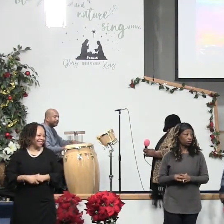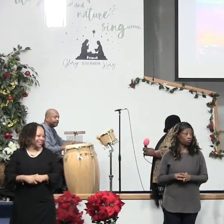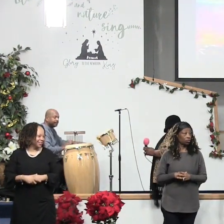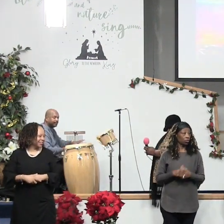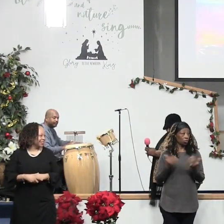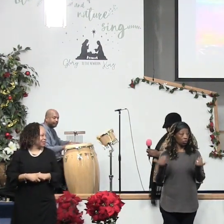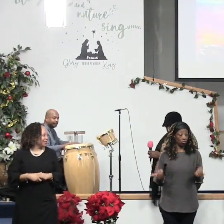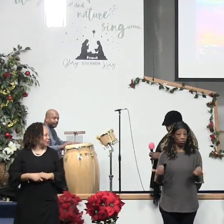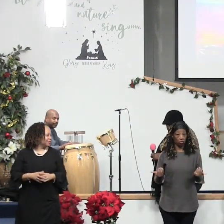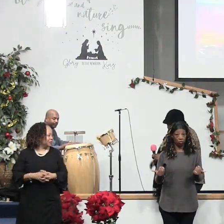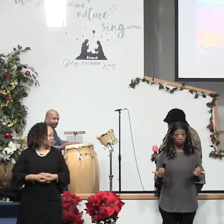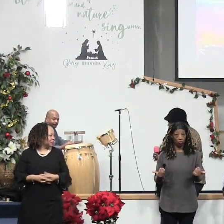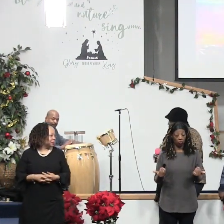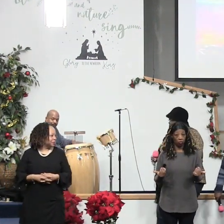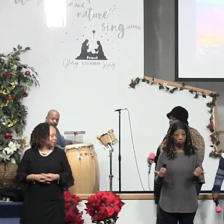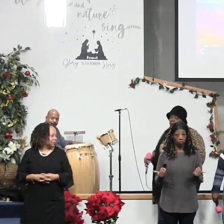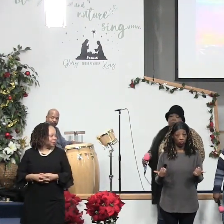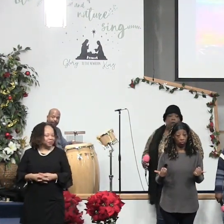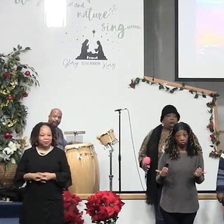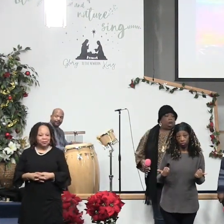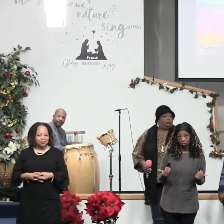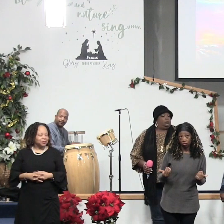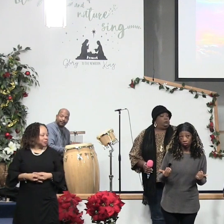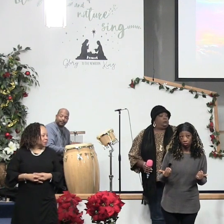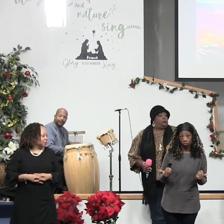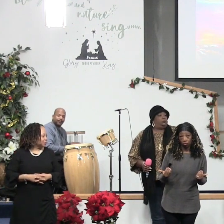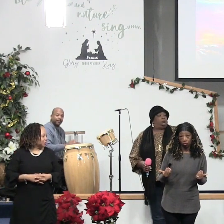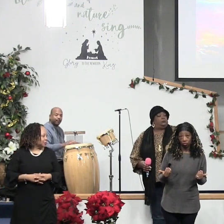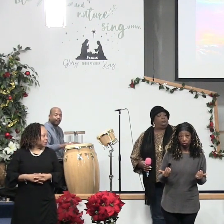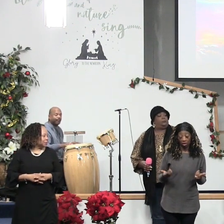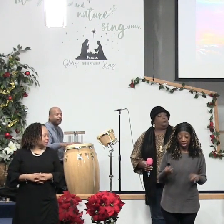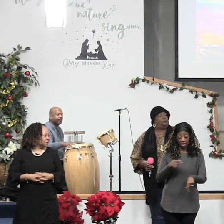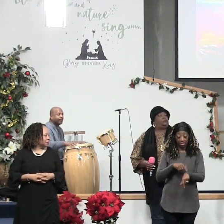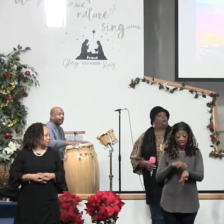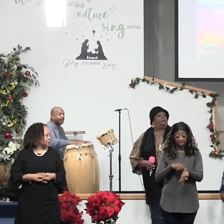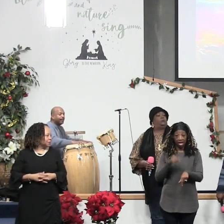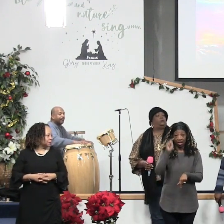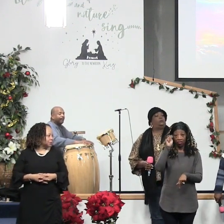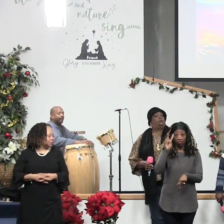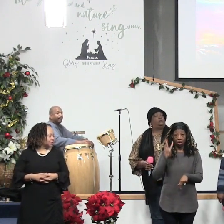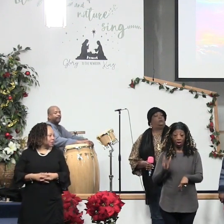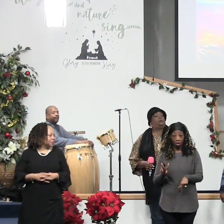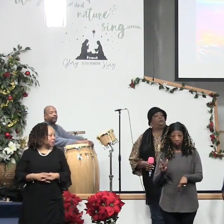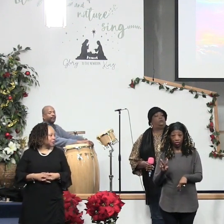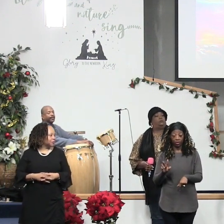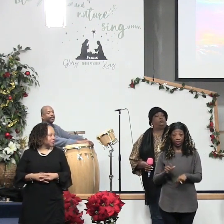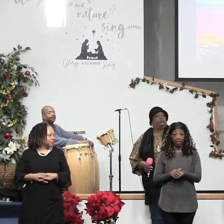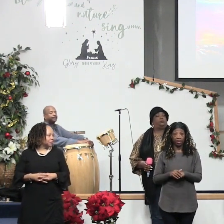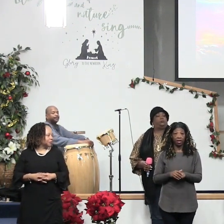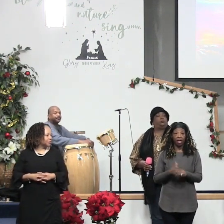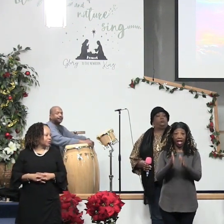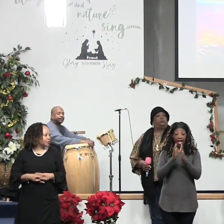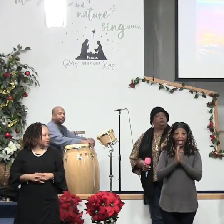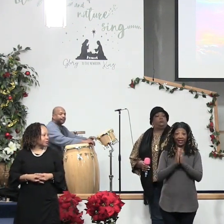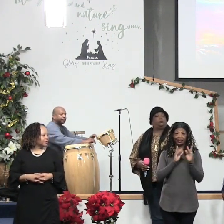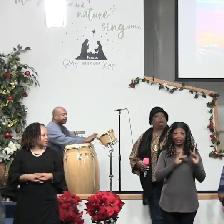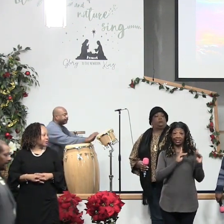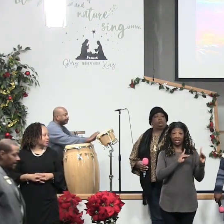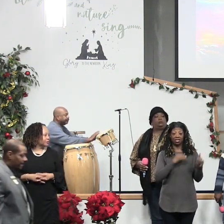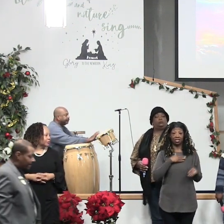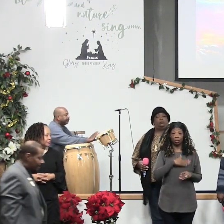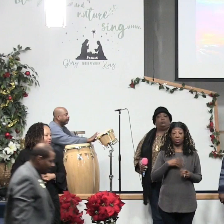We will now stand for our offering and dismissal. I will ask for the deacons to please come